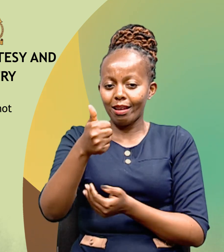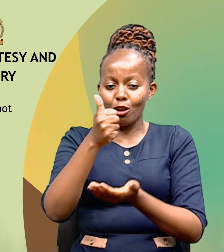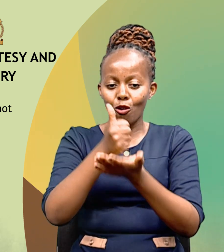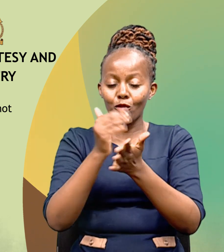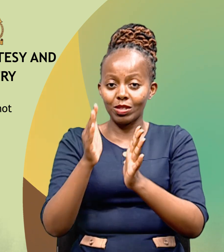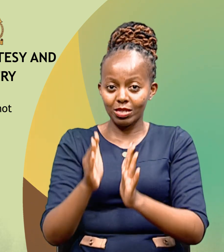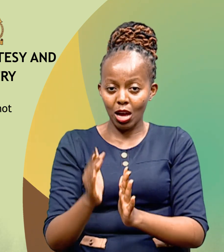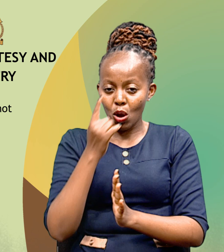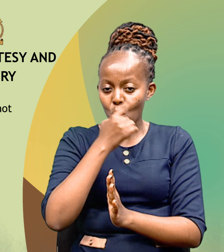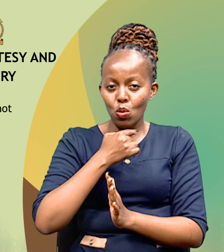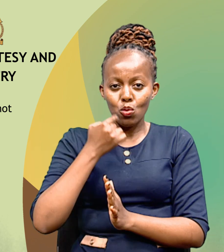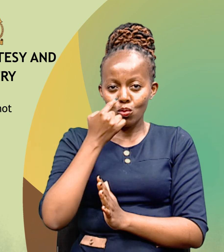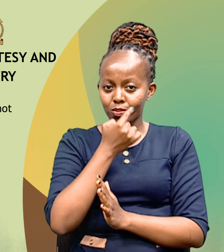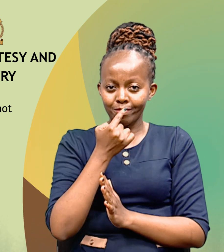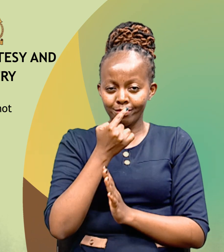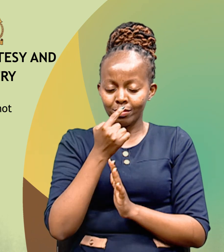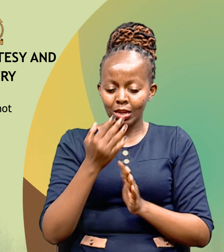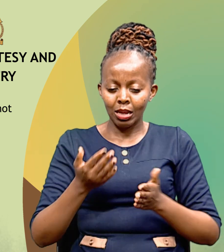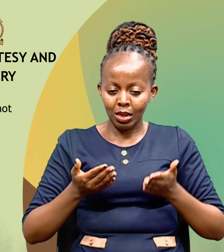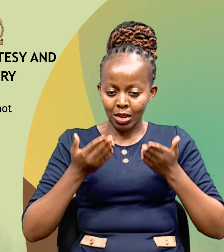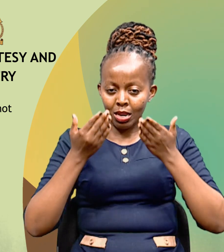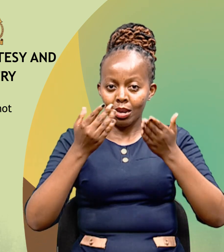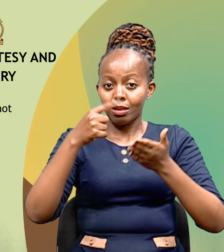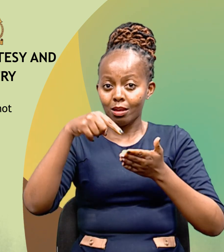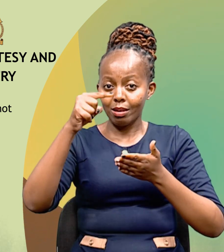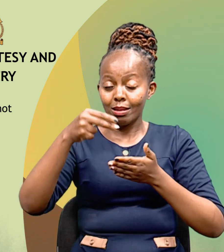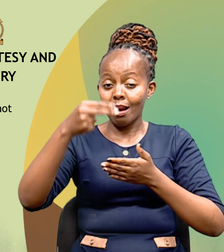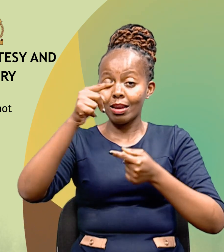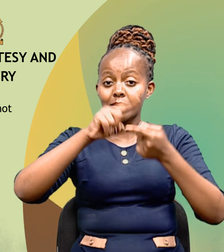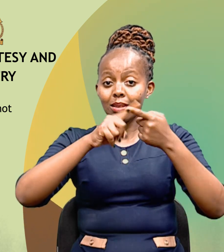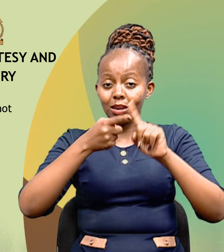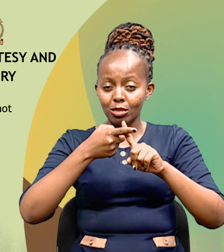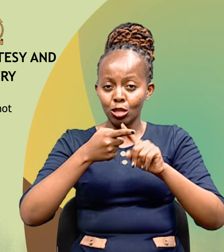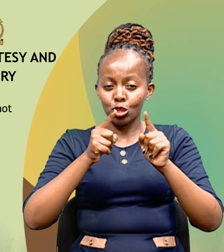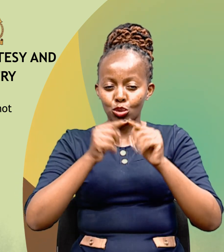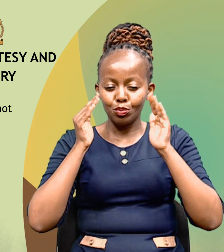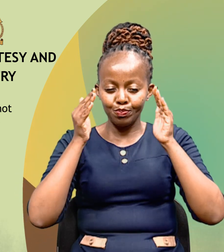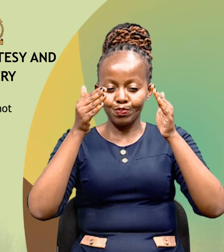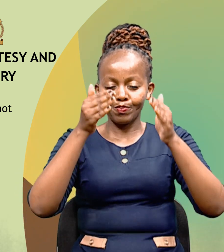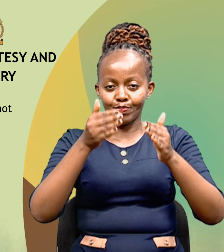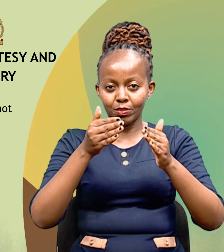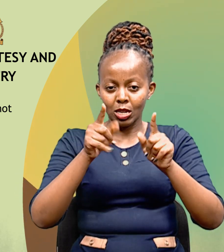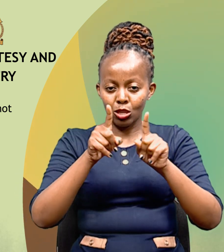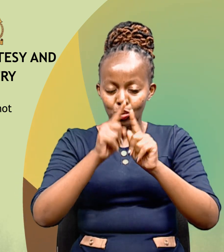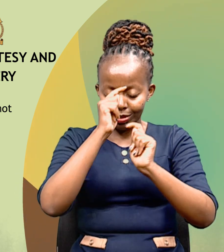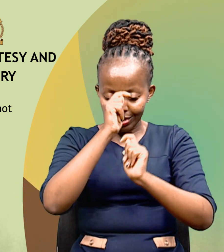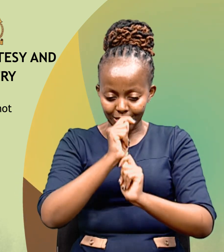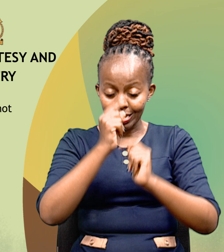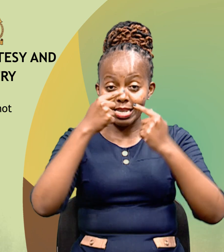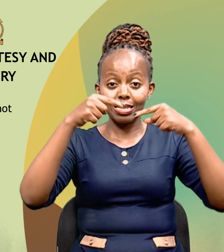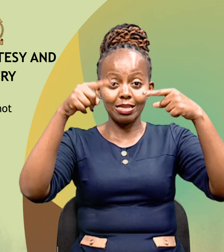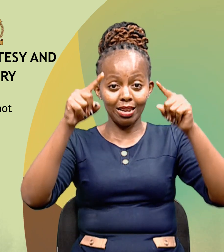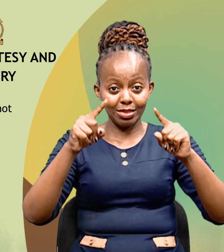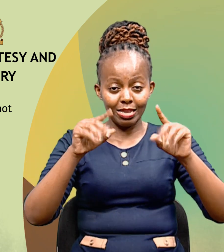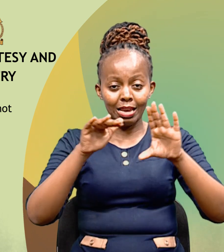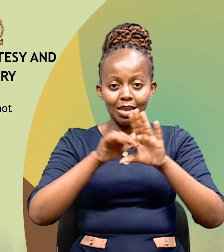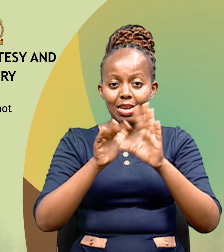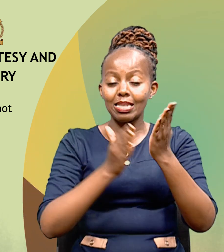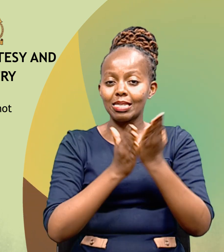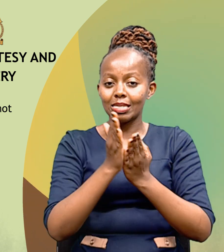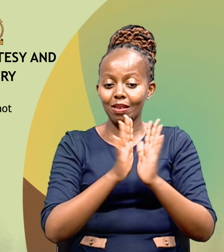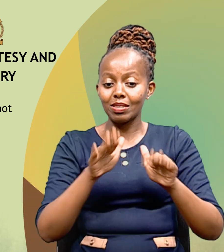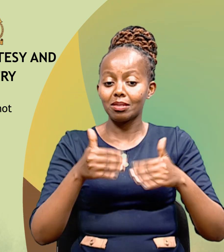officer who does not live up to commitment to courtesy, excellence in